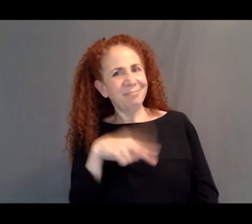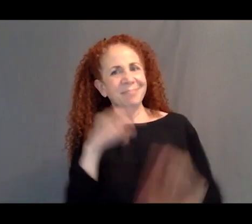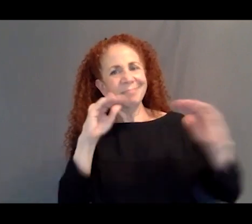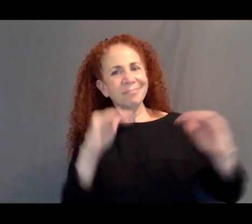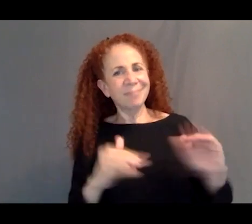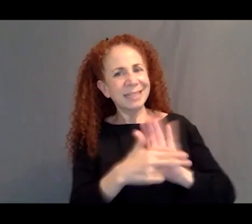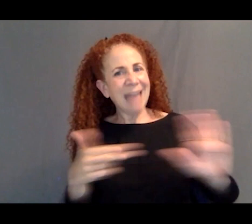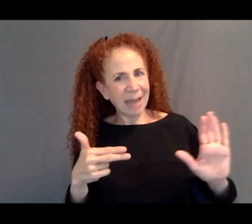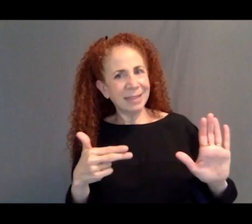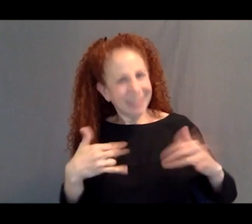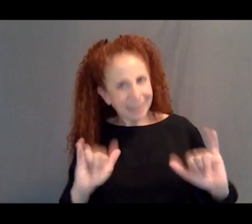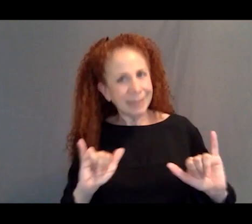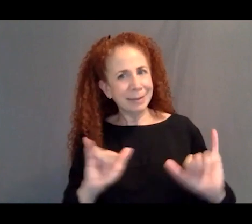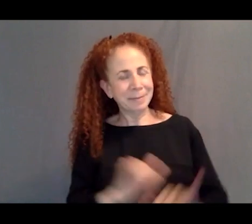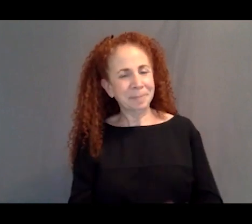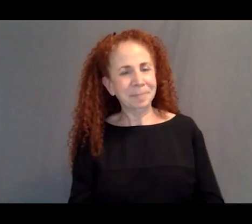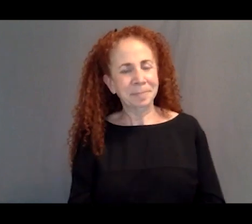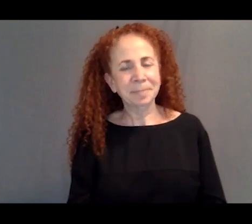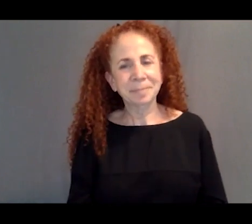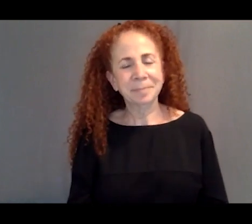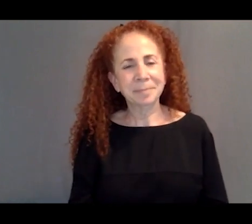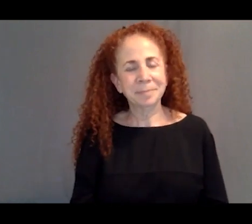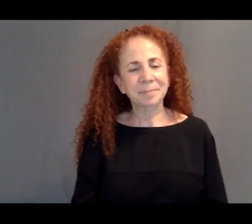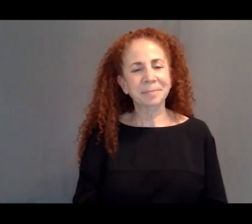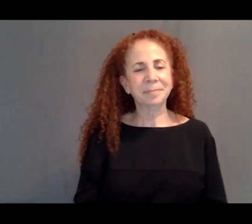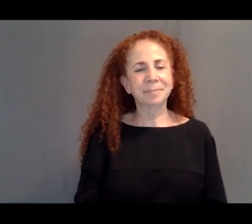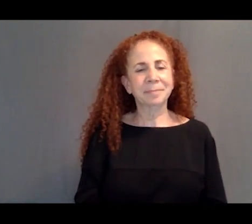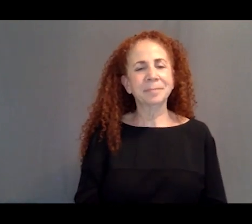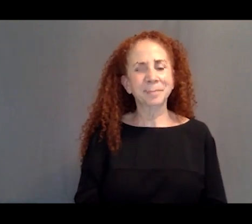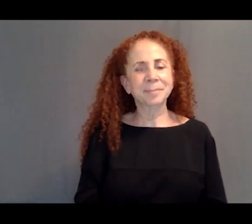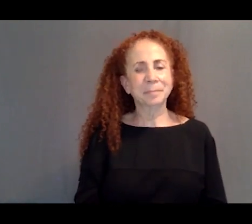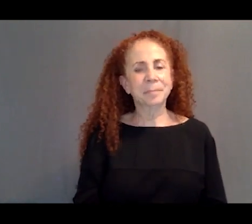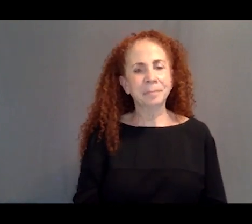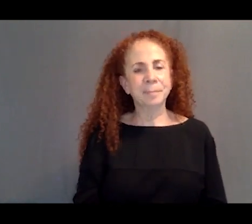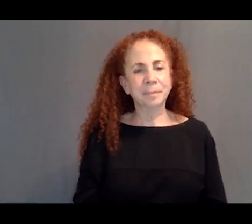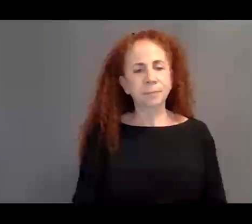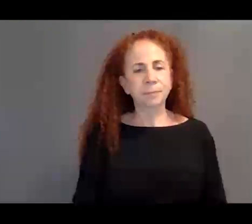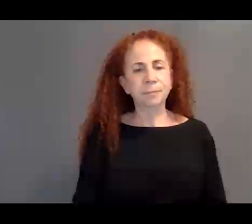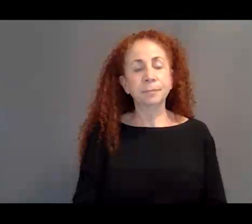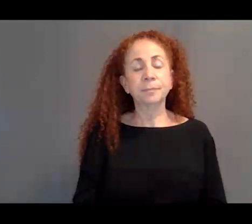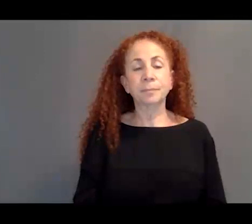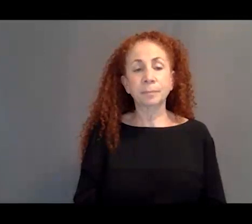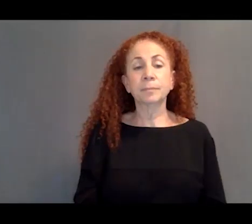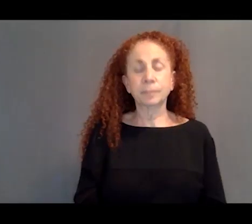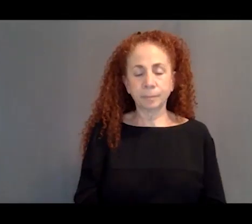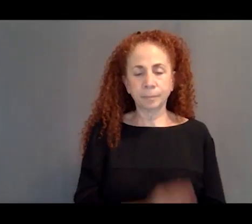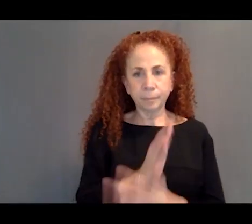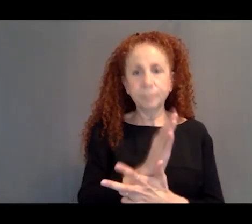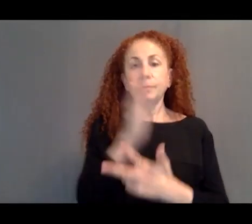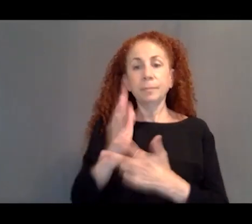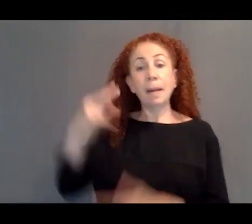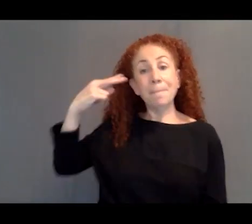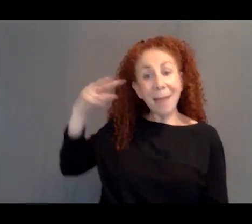second-class status. And then turning to this duality of the